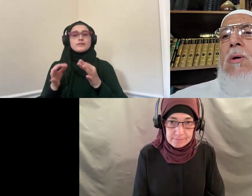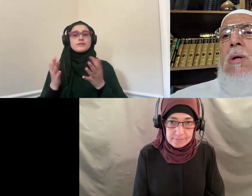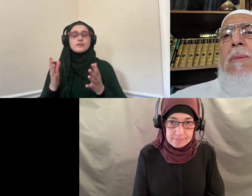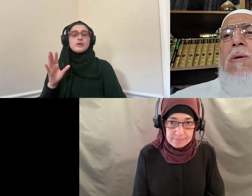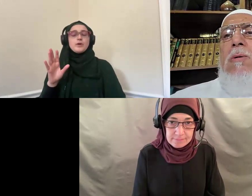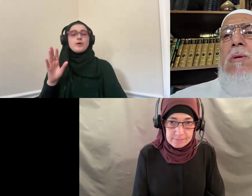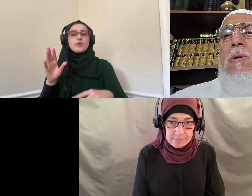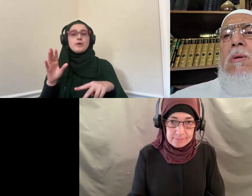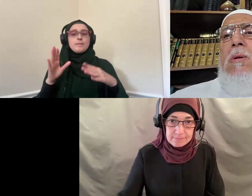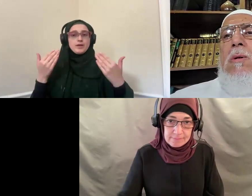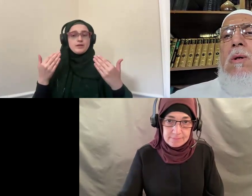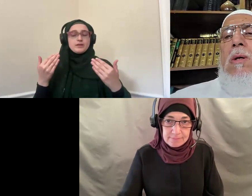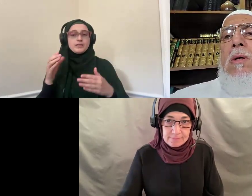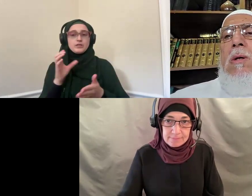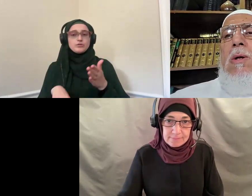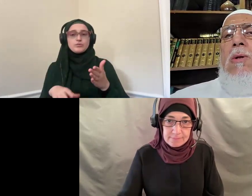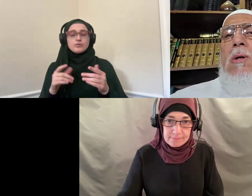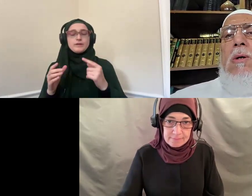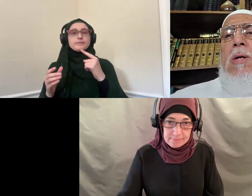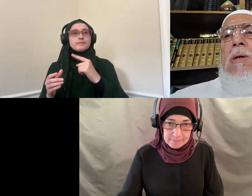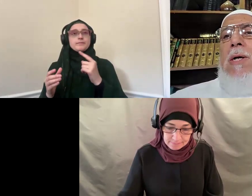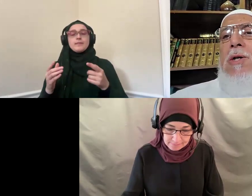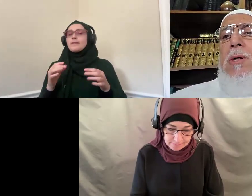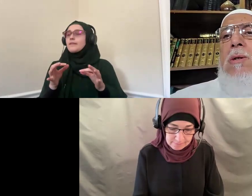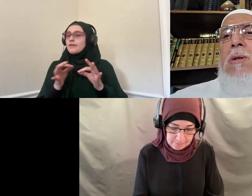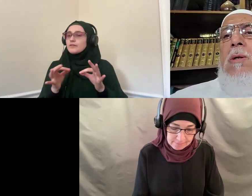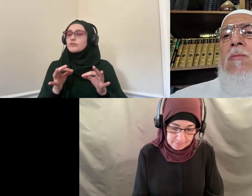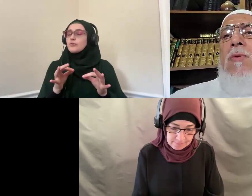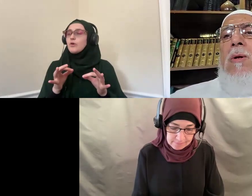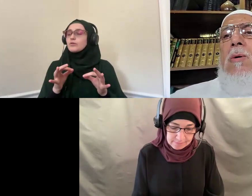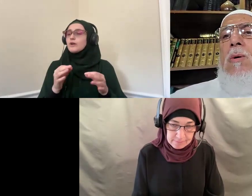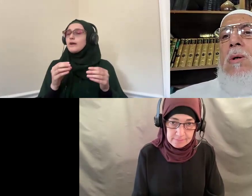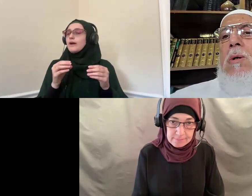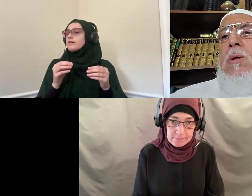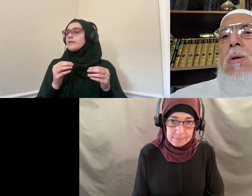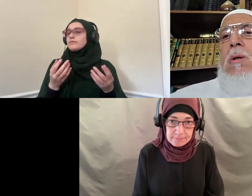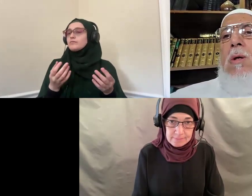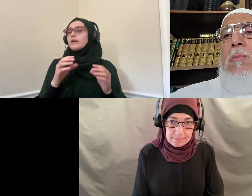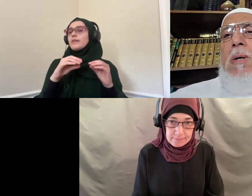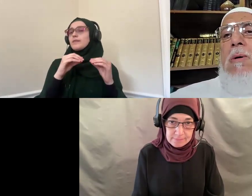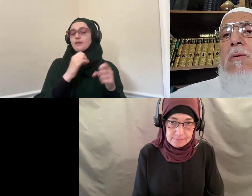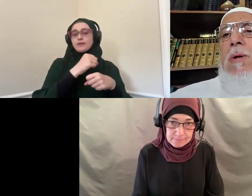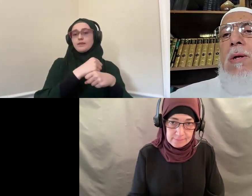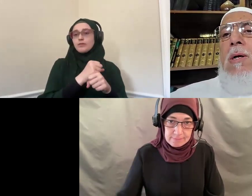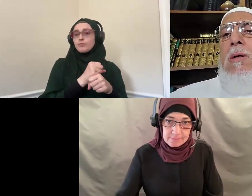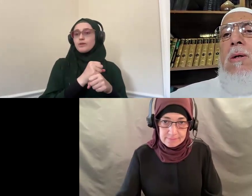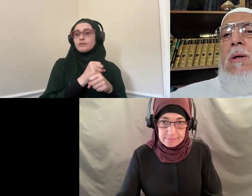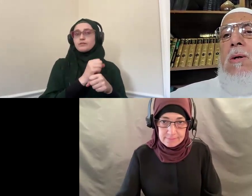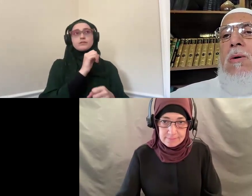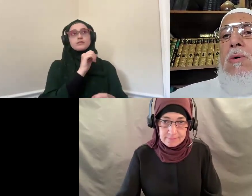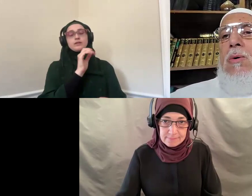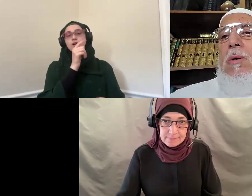they talk about either the creation or the power of